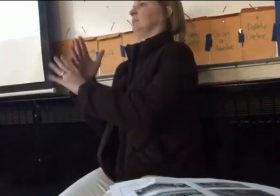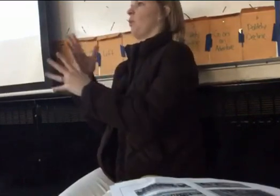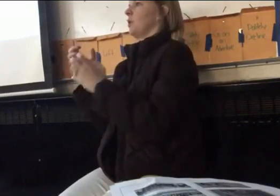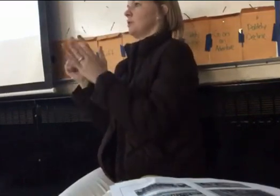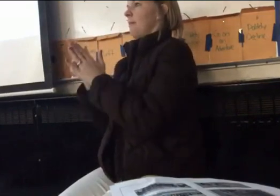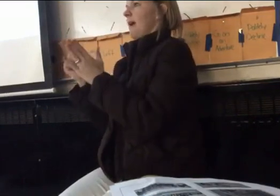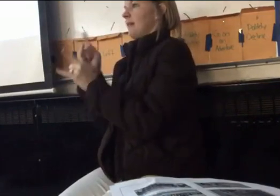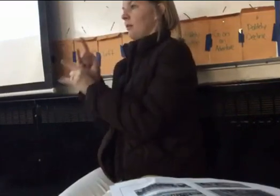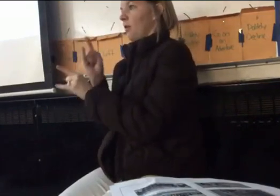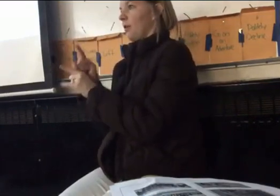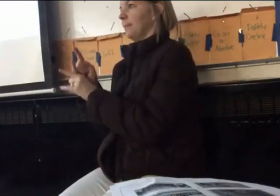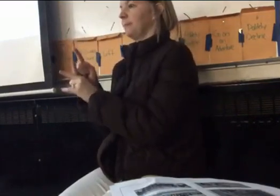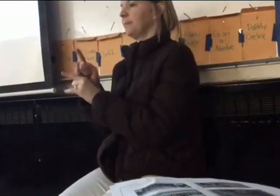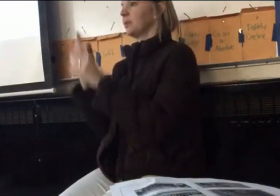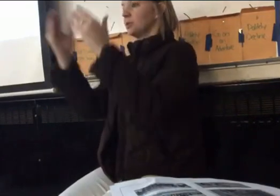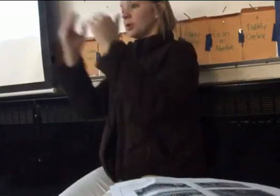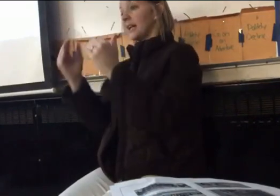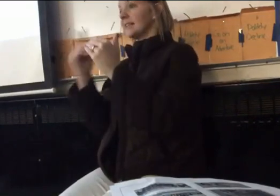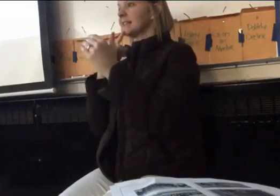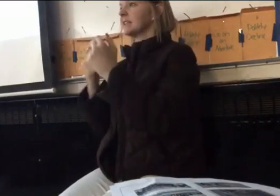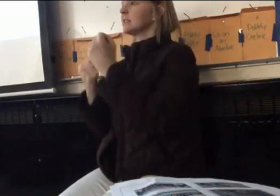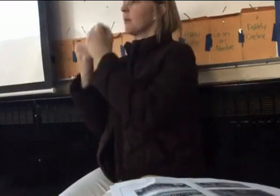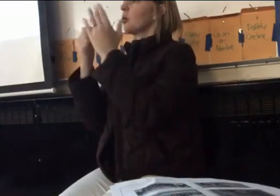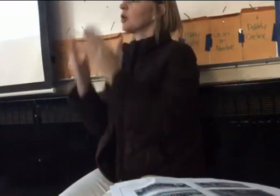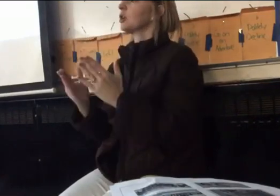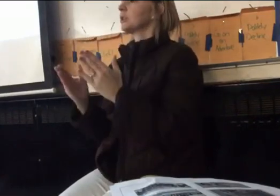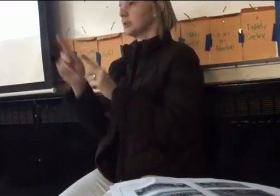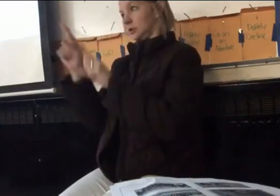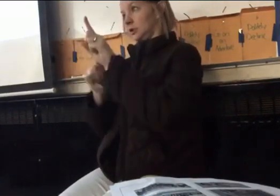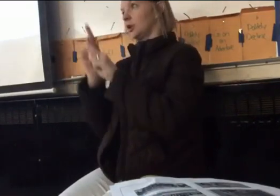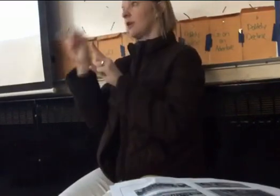star the next bullet where it says supporters.